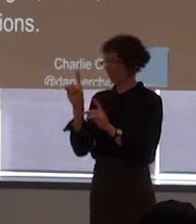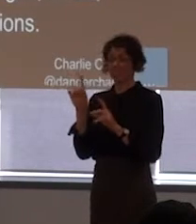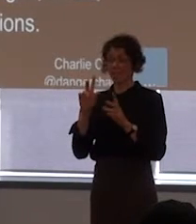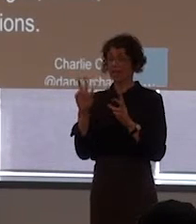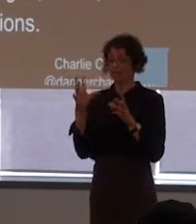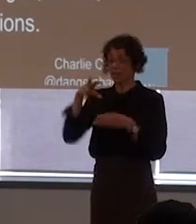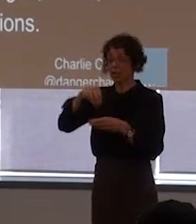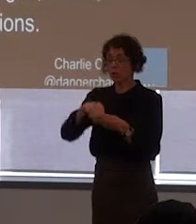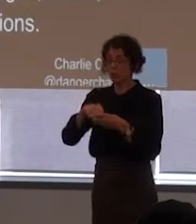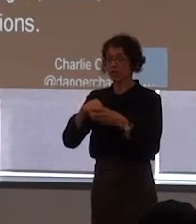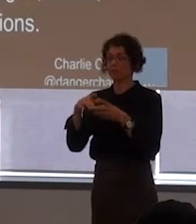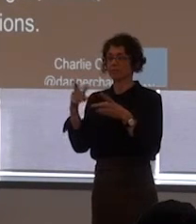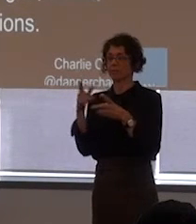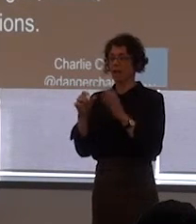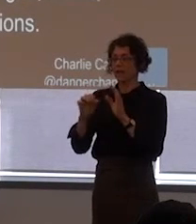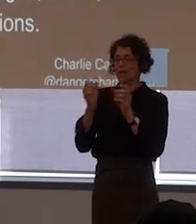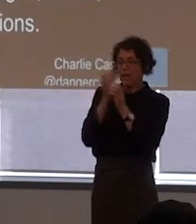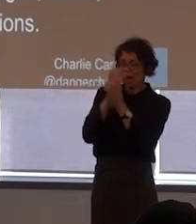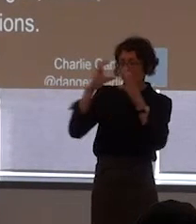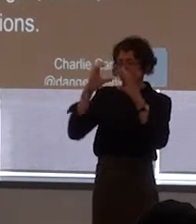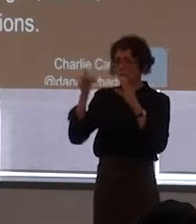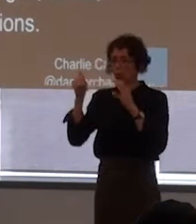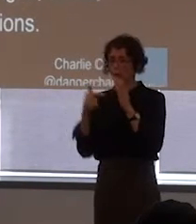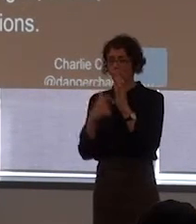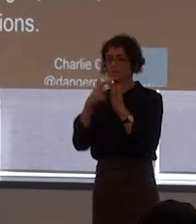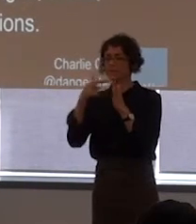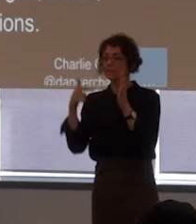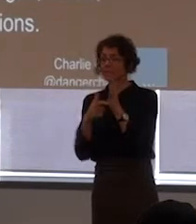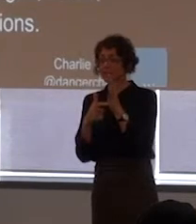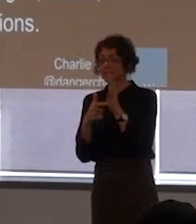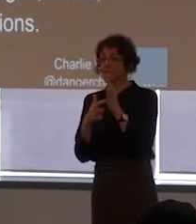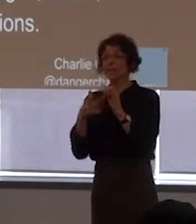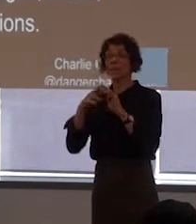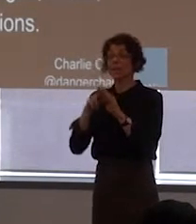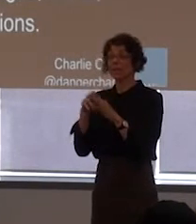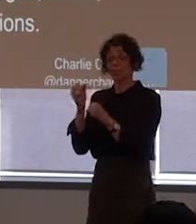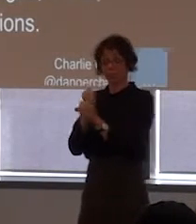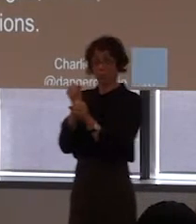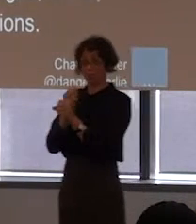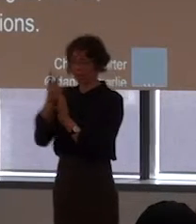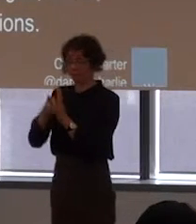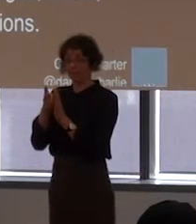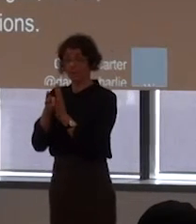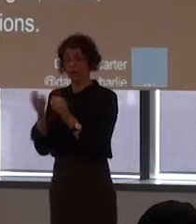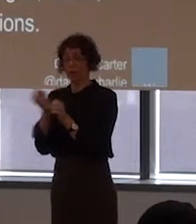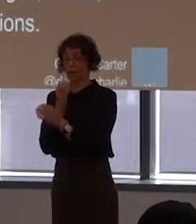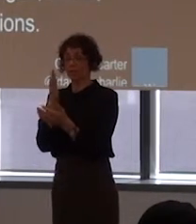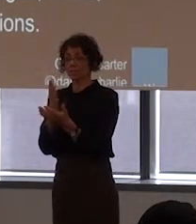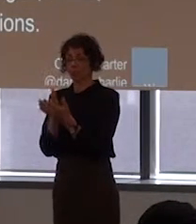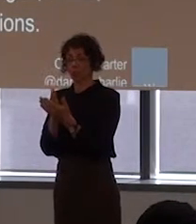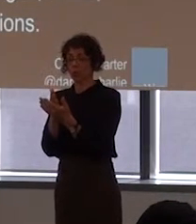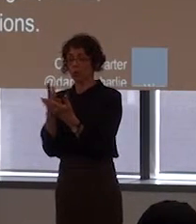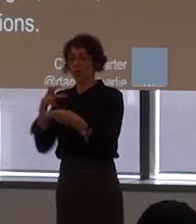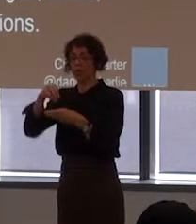Images require alt text, and if you make videos, caption them for the deaf and hard of hearing. I'm going to go into